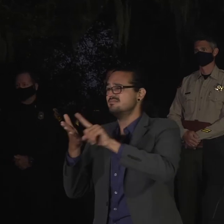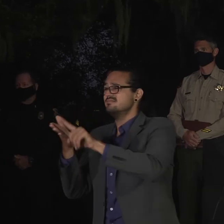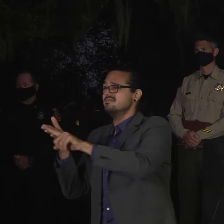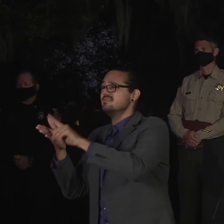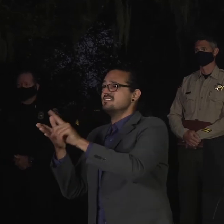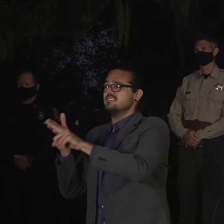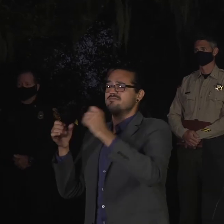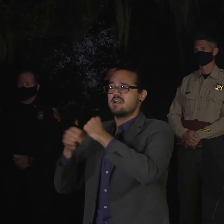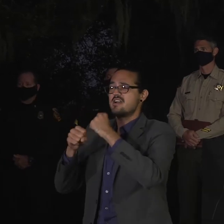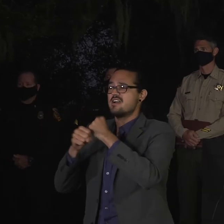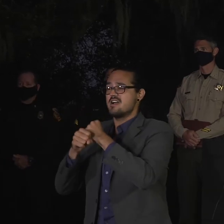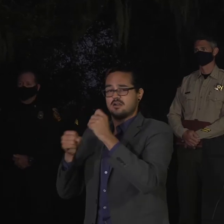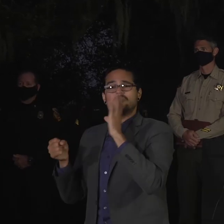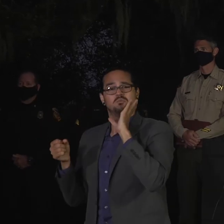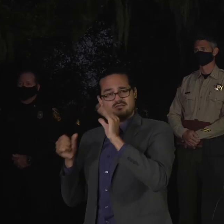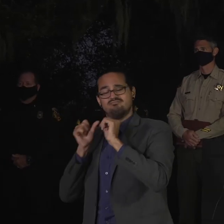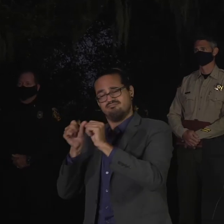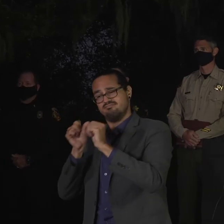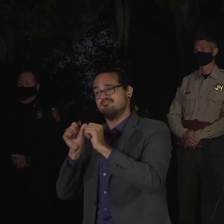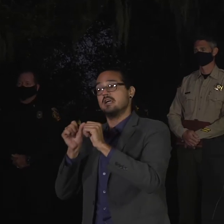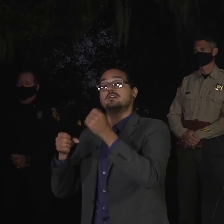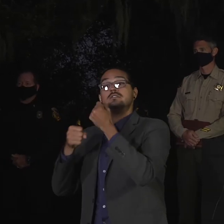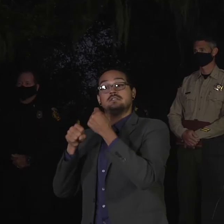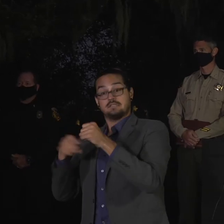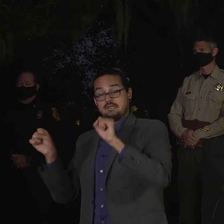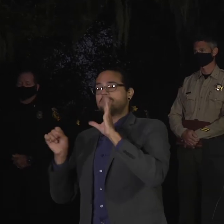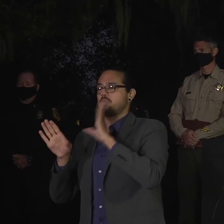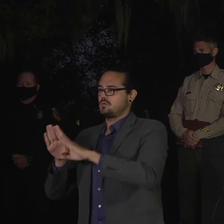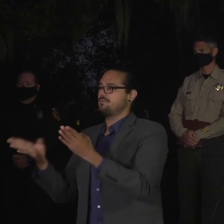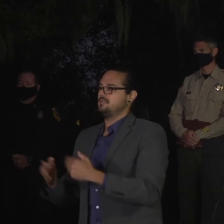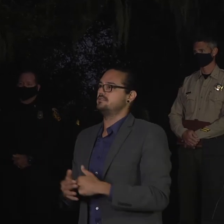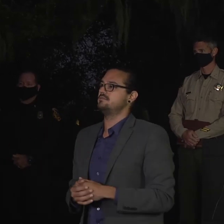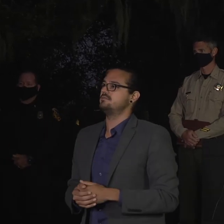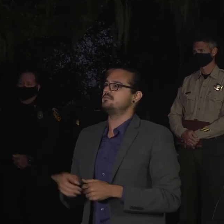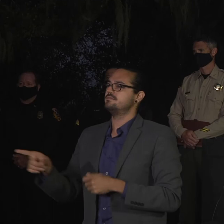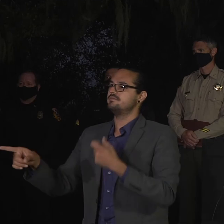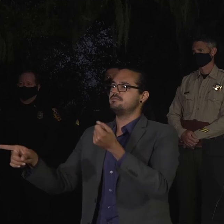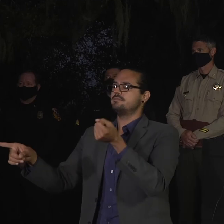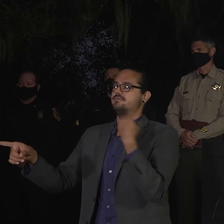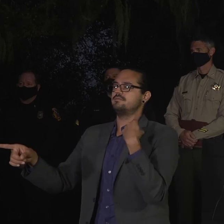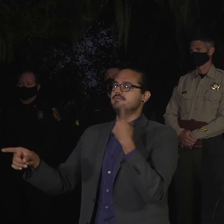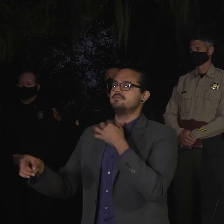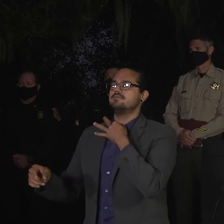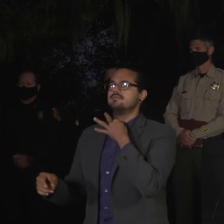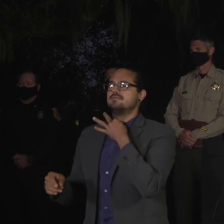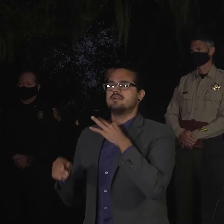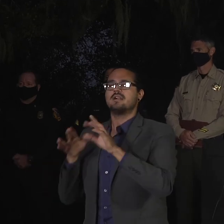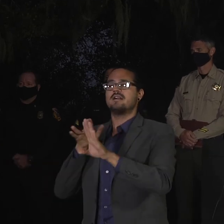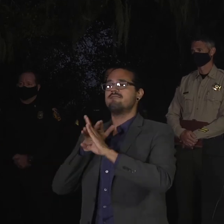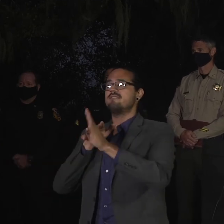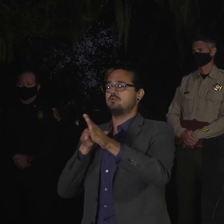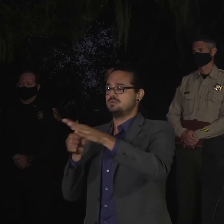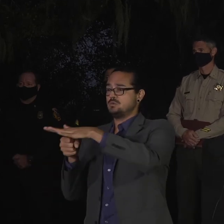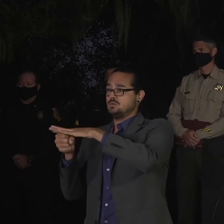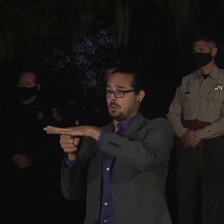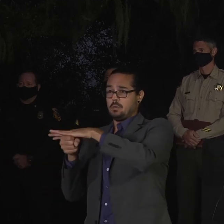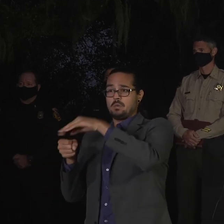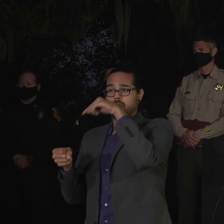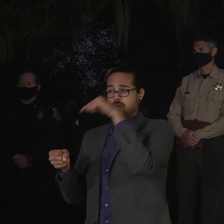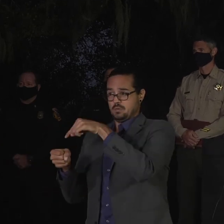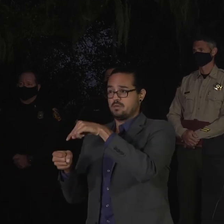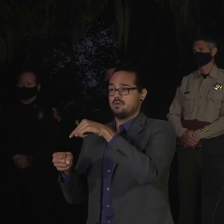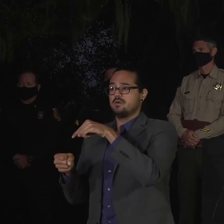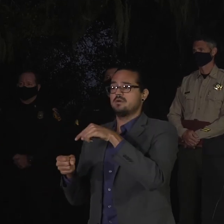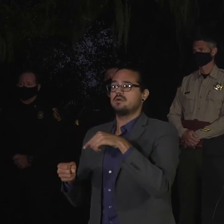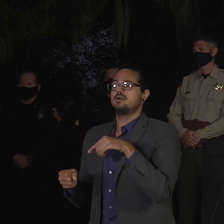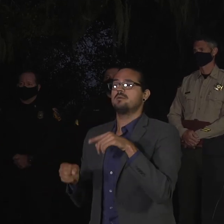With regard to the folks who stayed within the evac zones and are out there clearing branches and limbs, we saw quite a few of